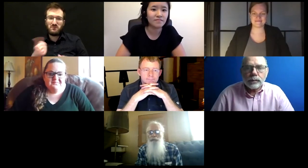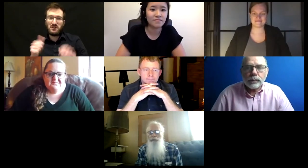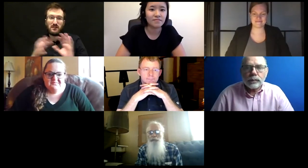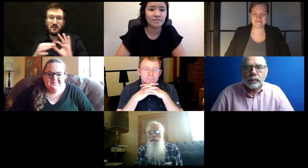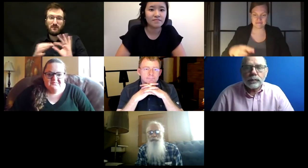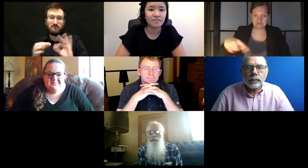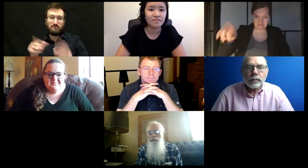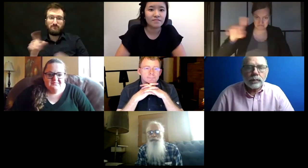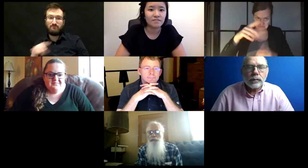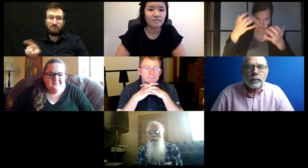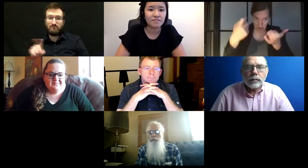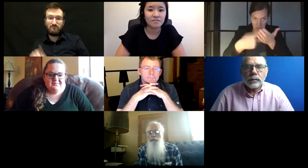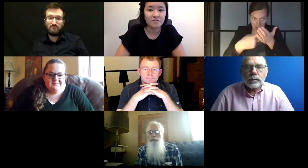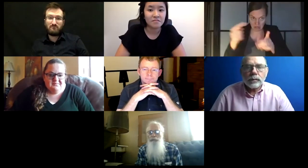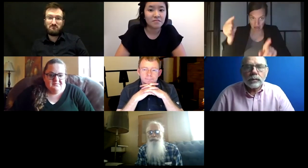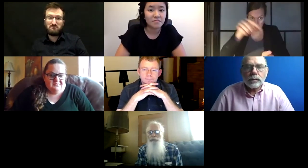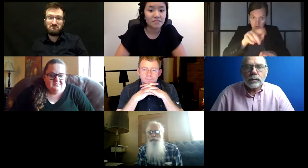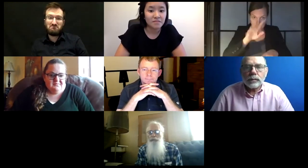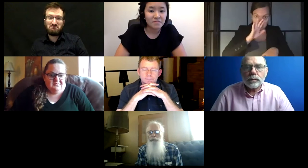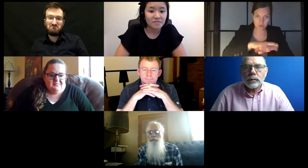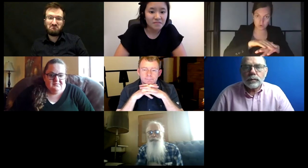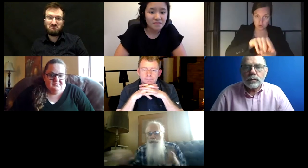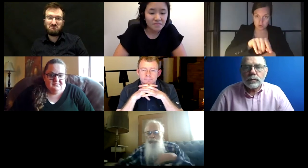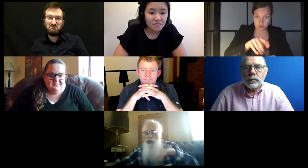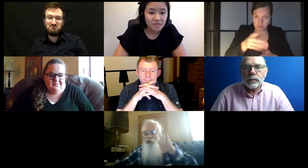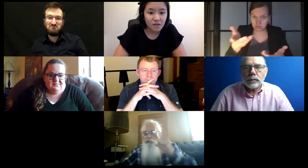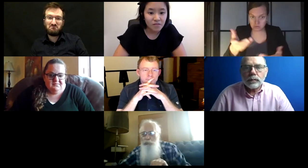share. Yes, does anyone have any comments?